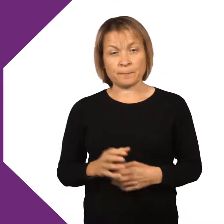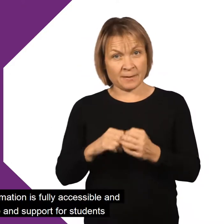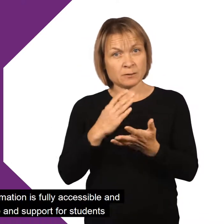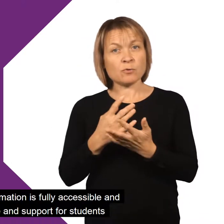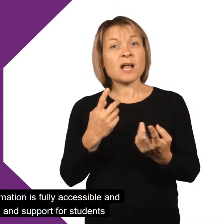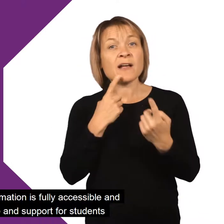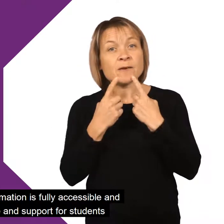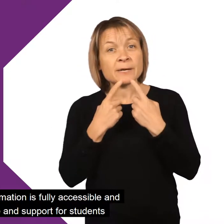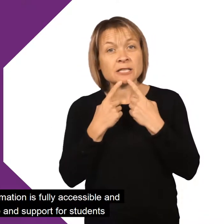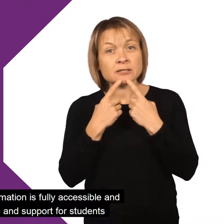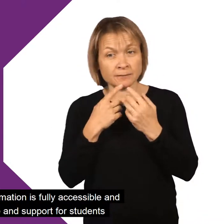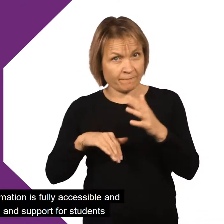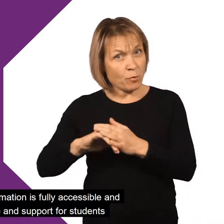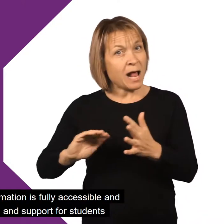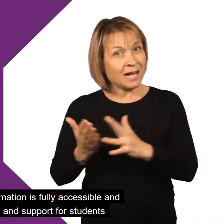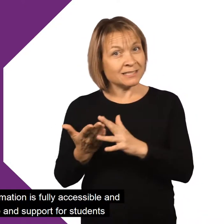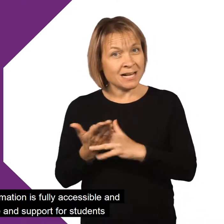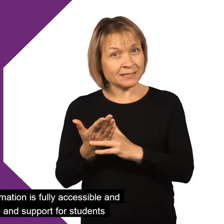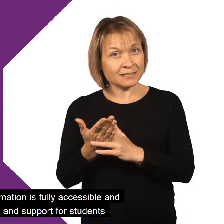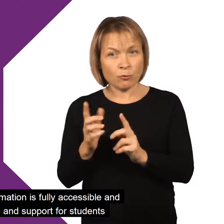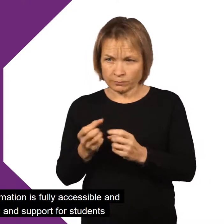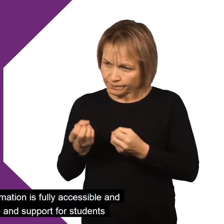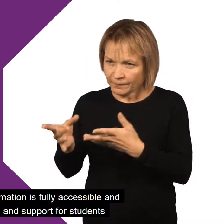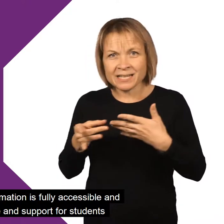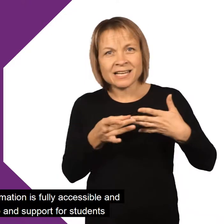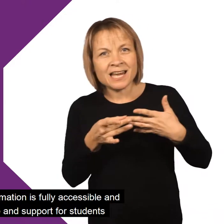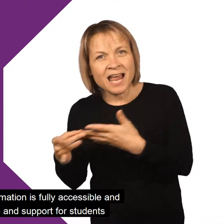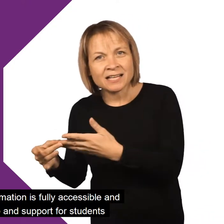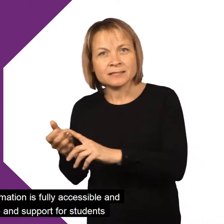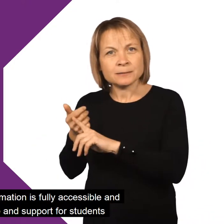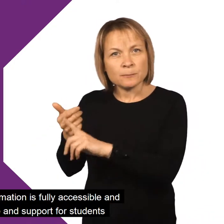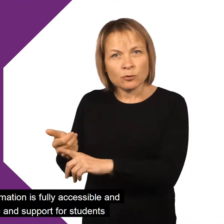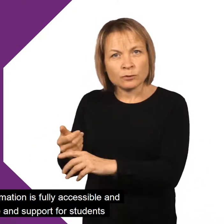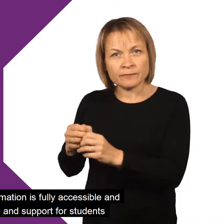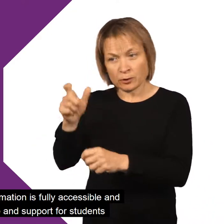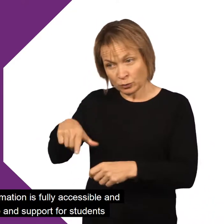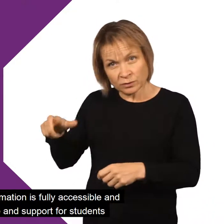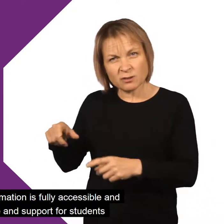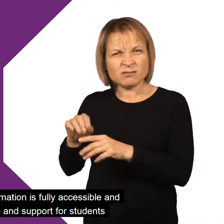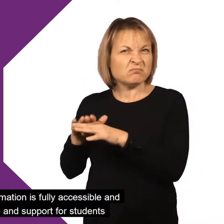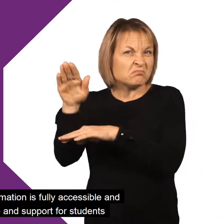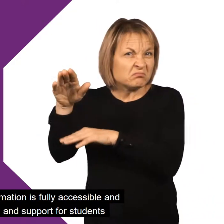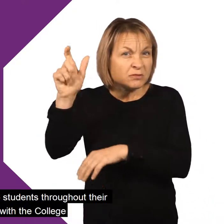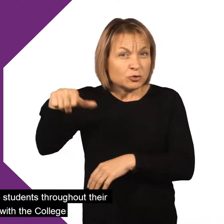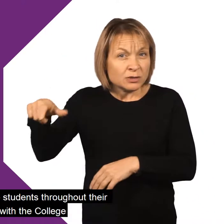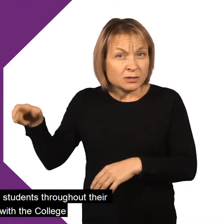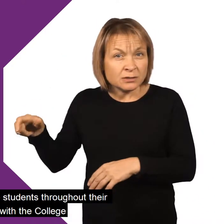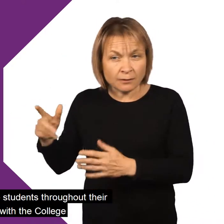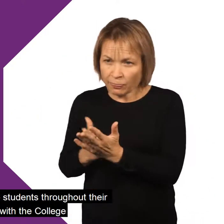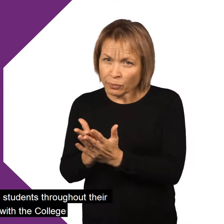Ensuring that information is fully accessible and providing guidance and support for students and